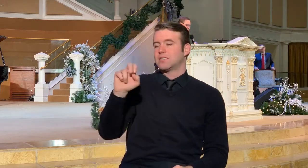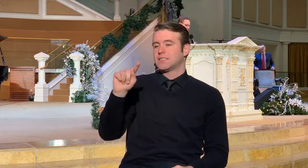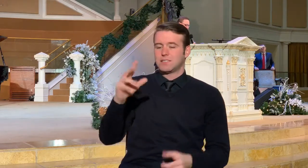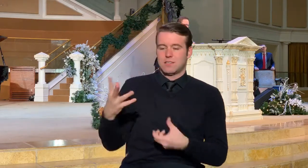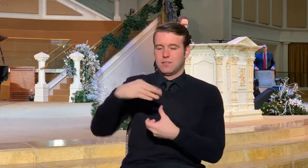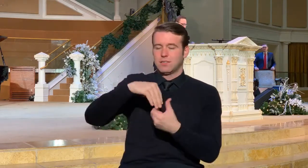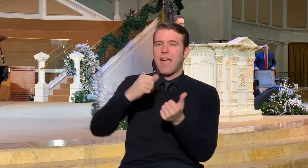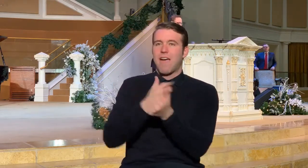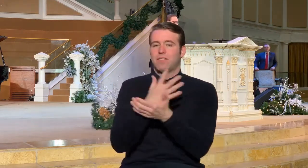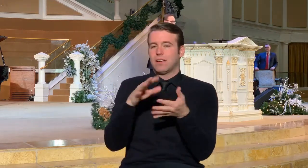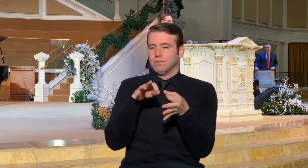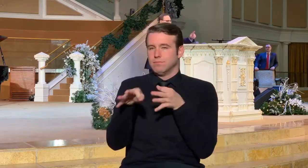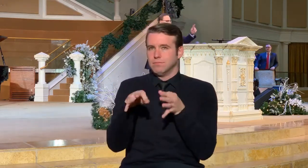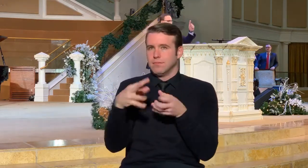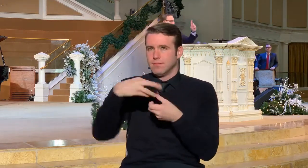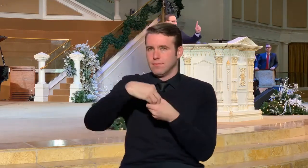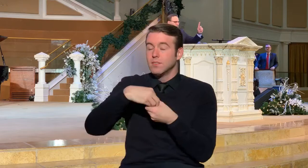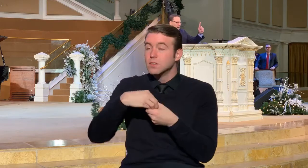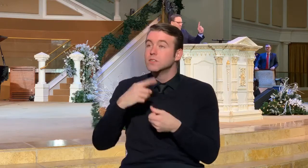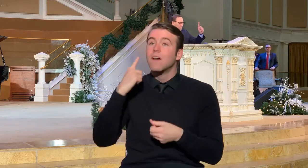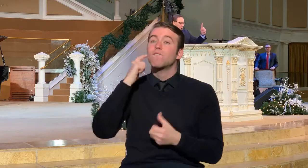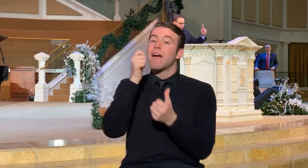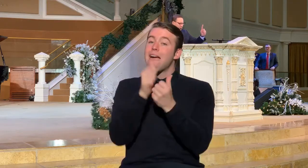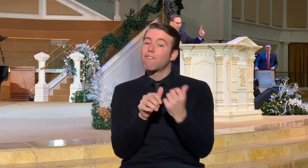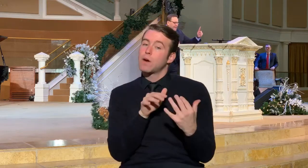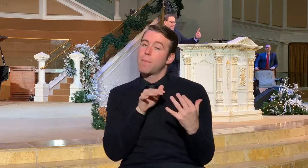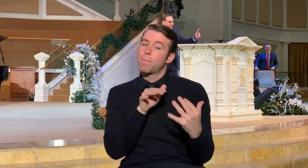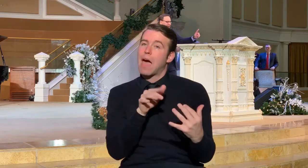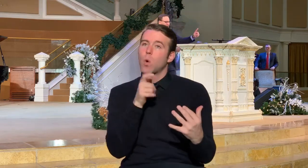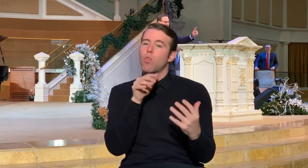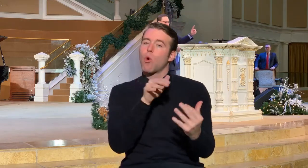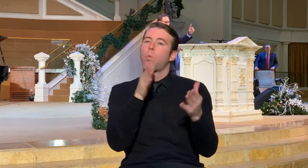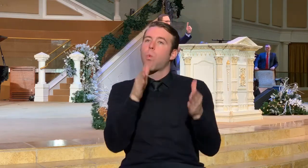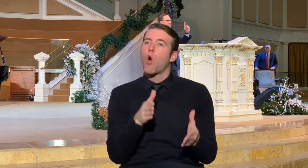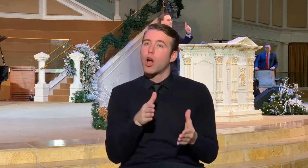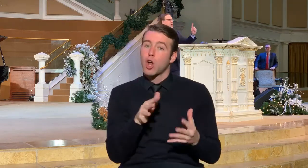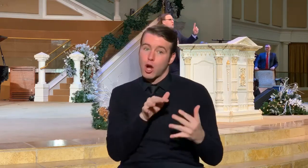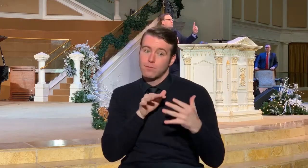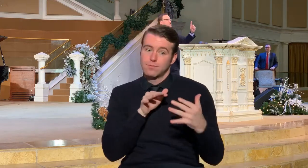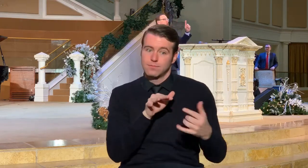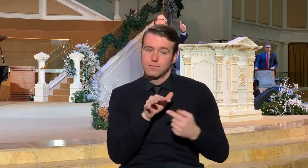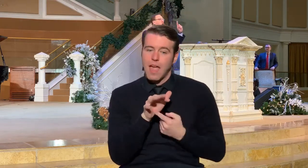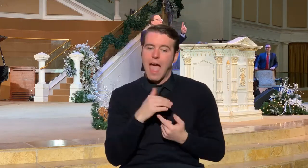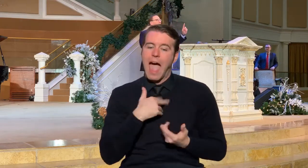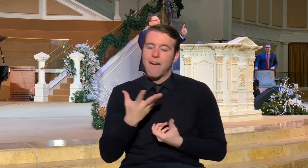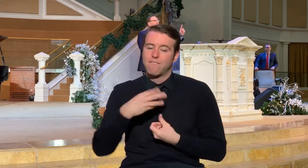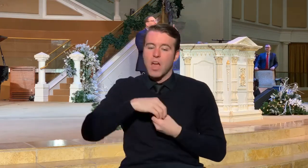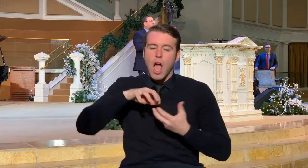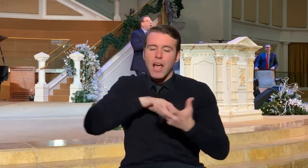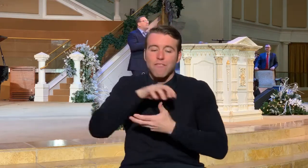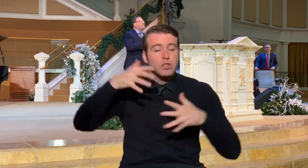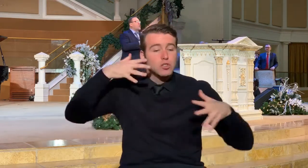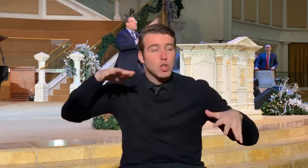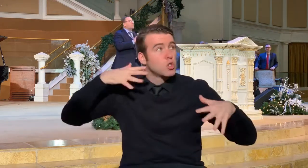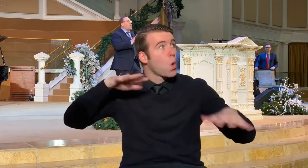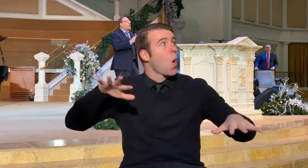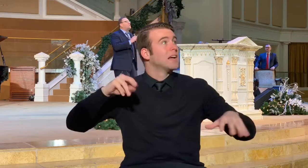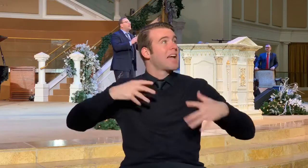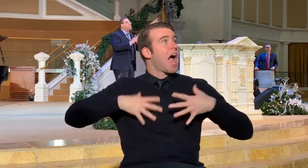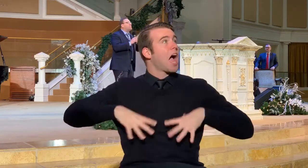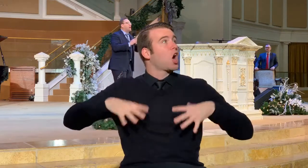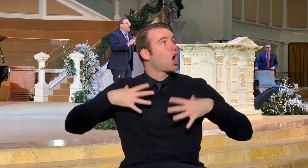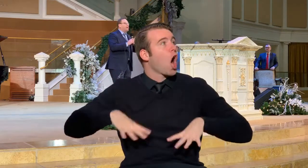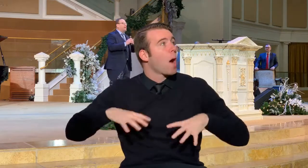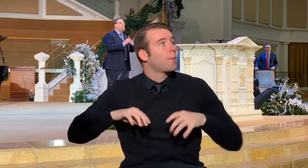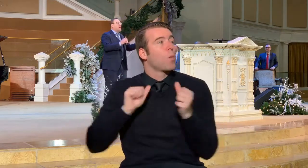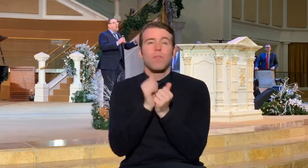verse. For every battle of the warrior is with confused noise and garments rolled